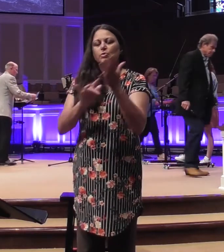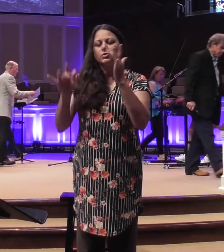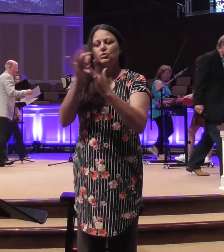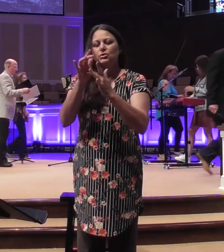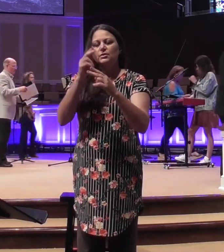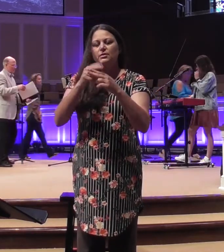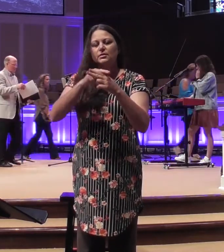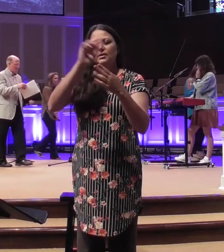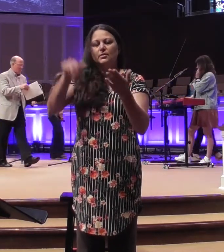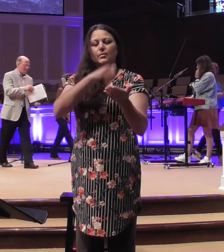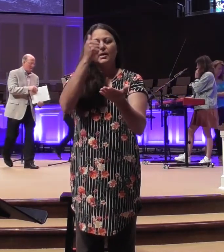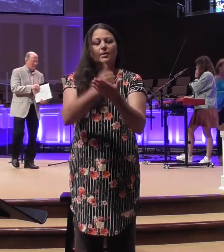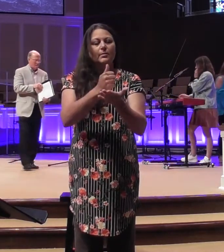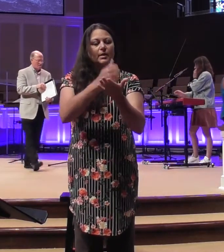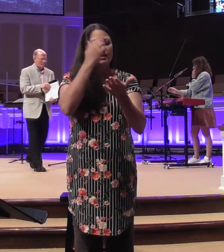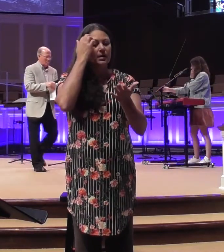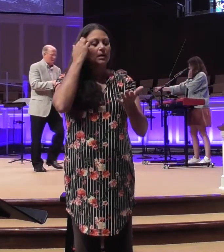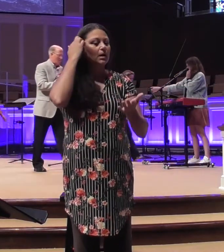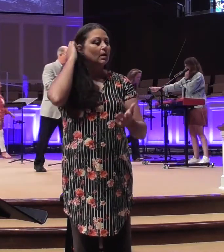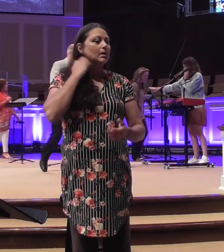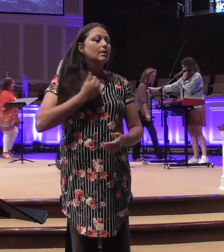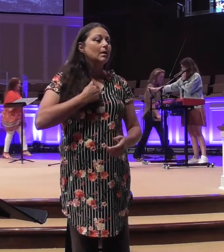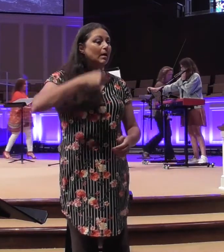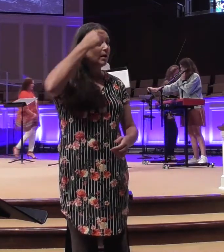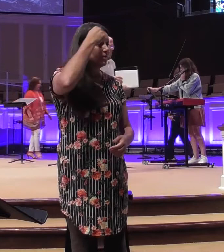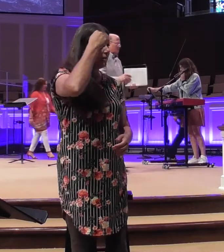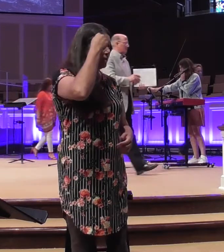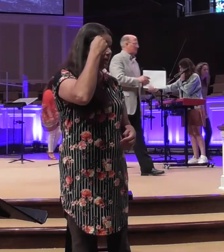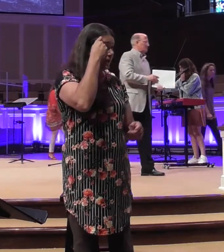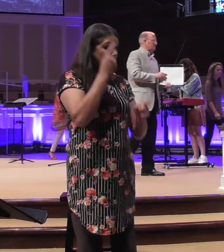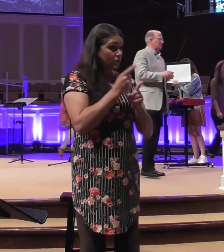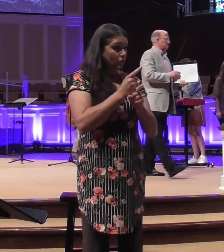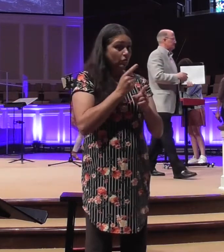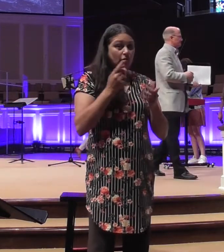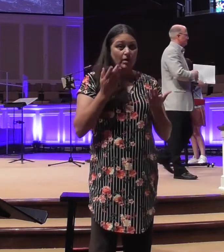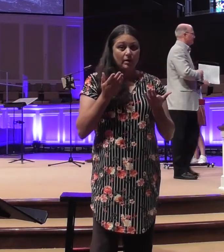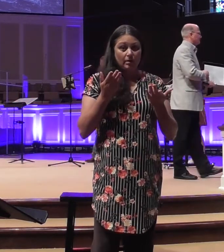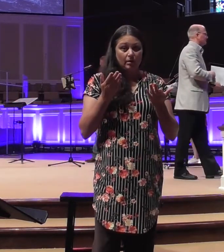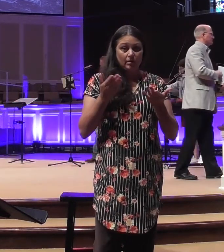I think it's right and good on Memorial Day weekend that we would come to this moment